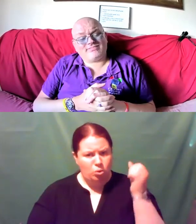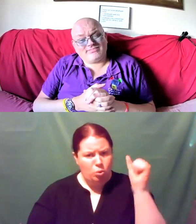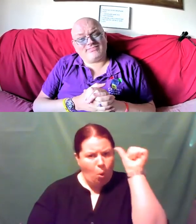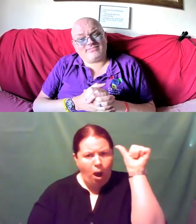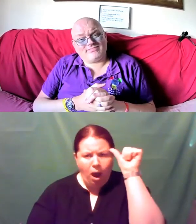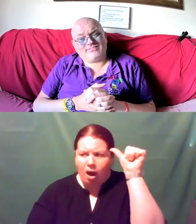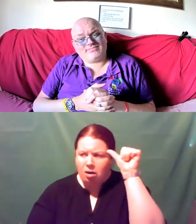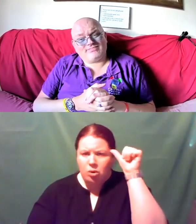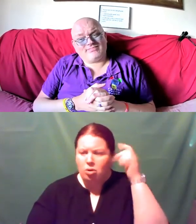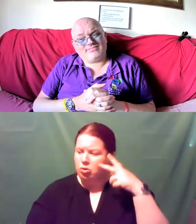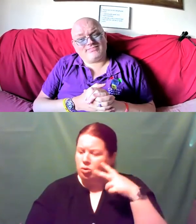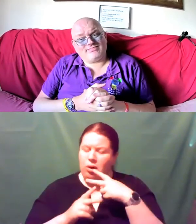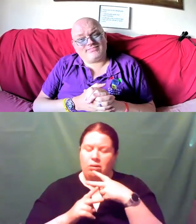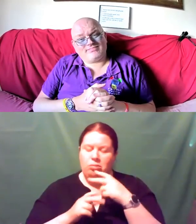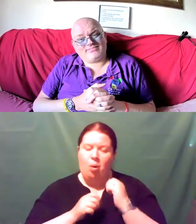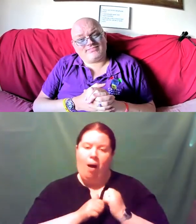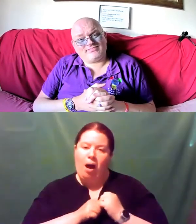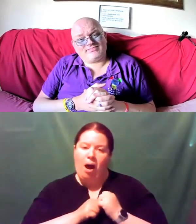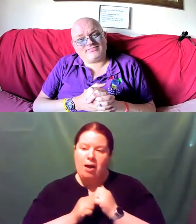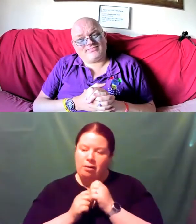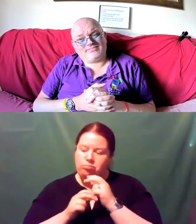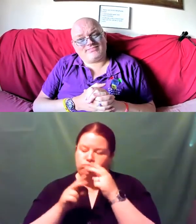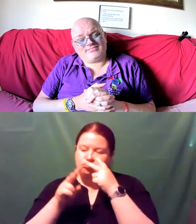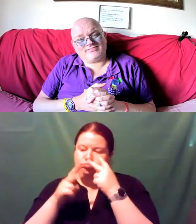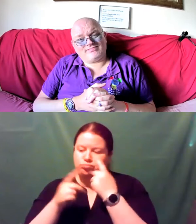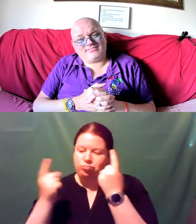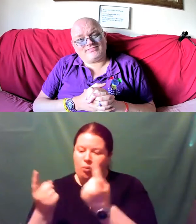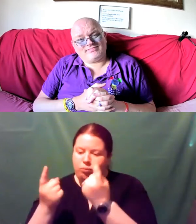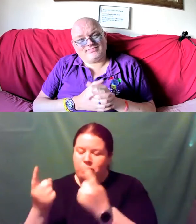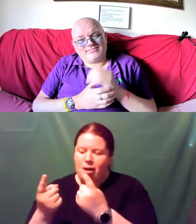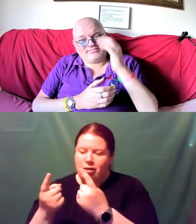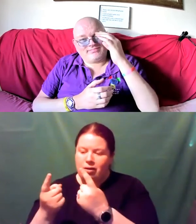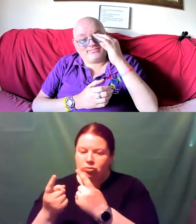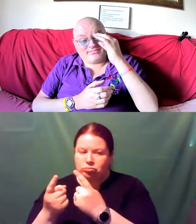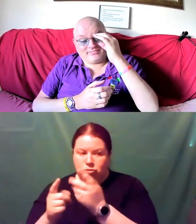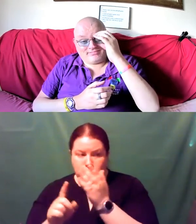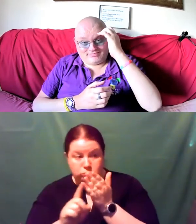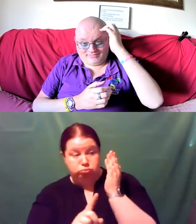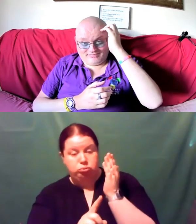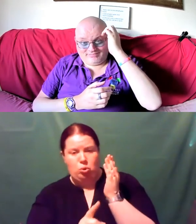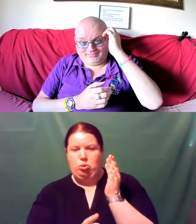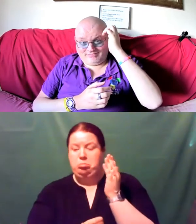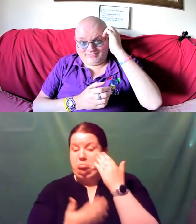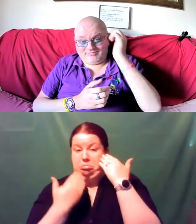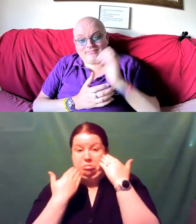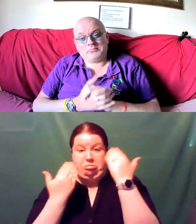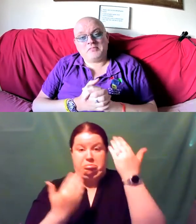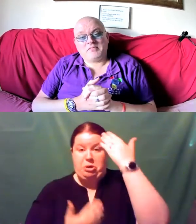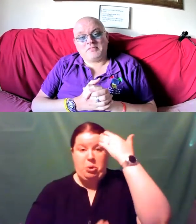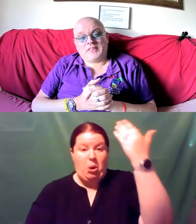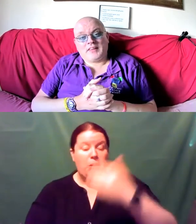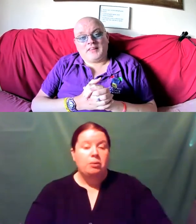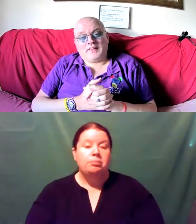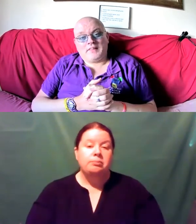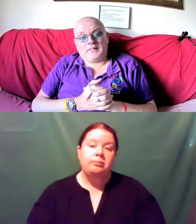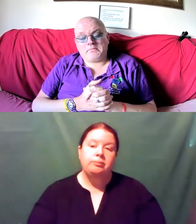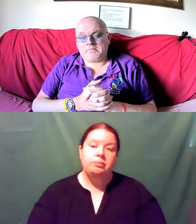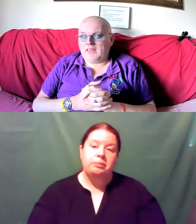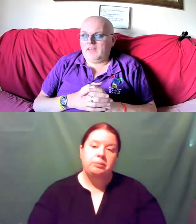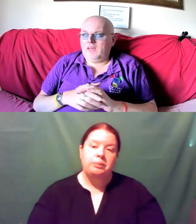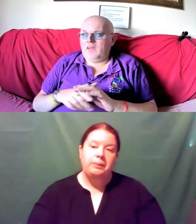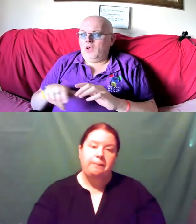on your honeymoon? Had you kind of spotted it, or were you kind of oblivious to what was happening? Well, some of it didn't